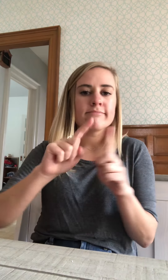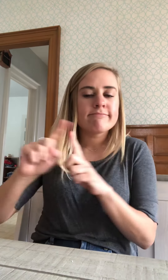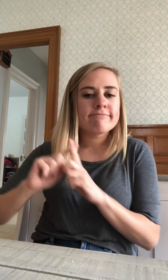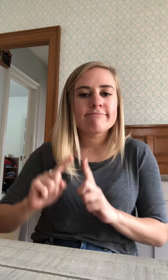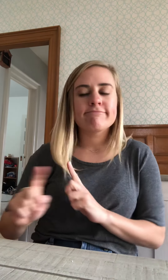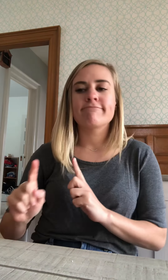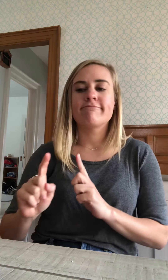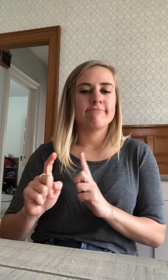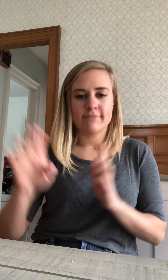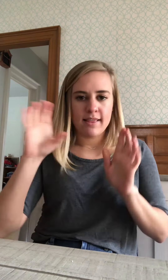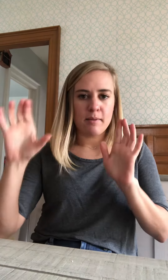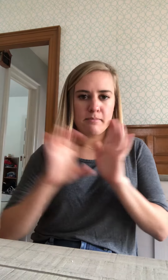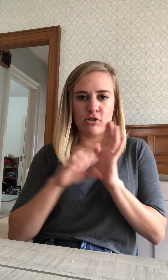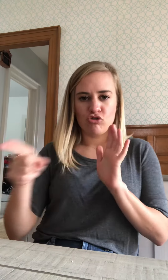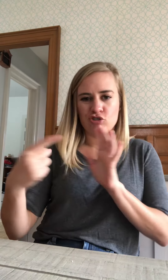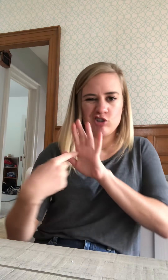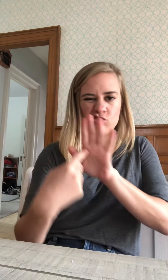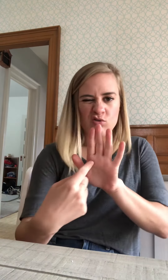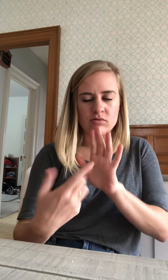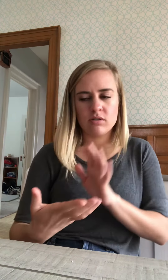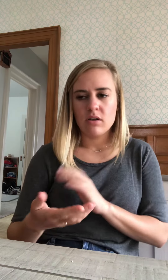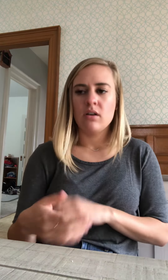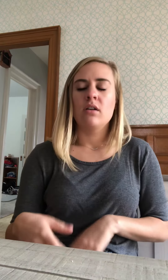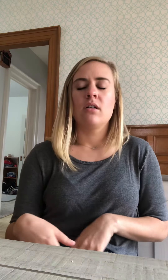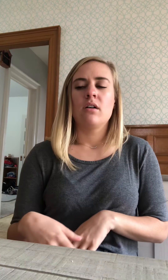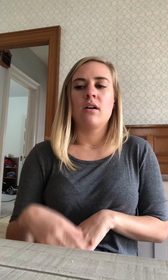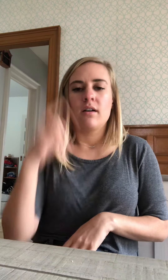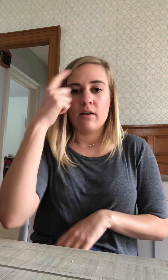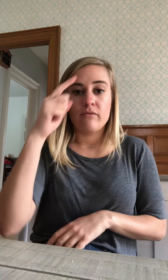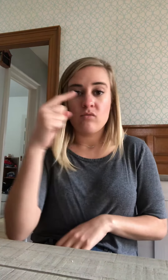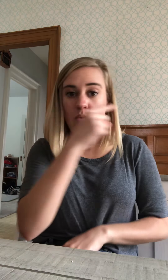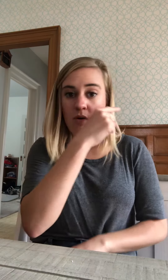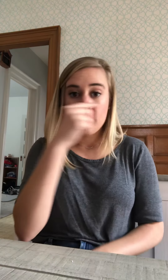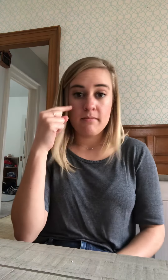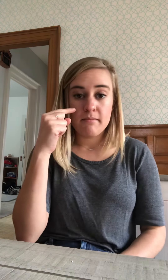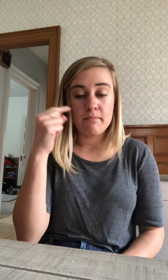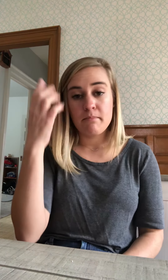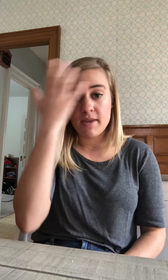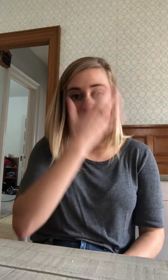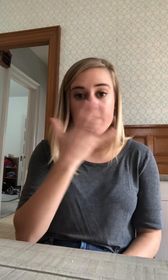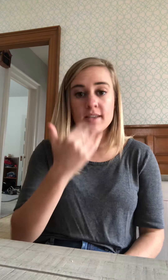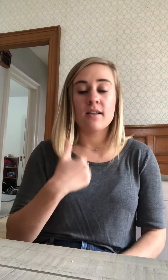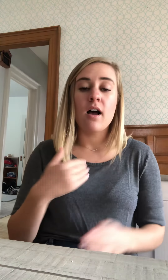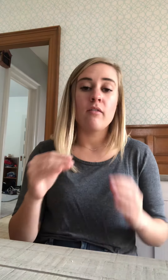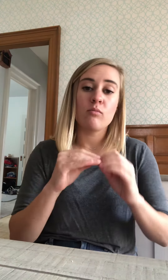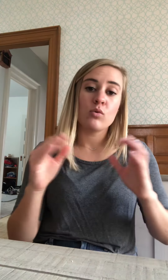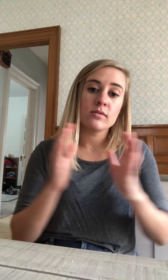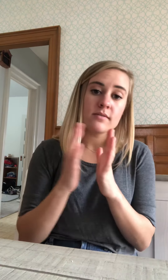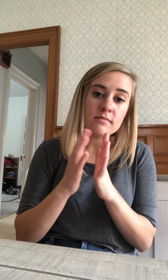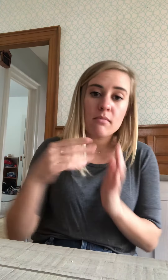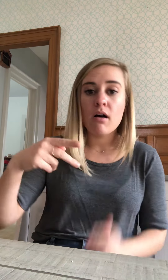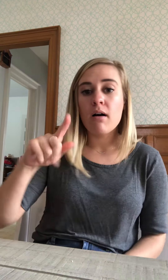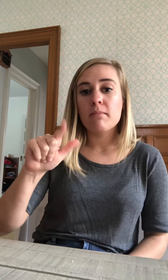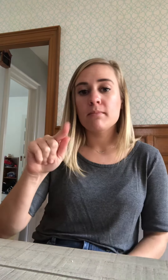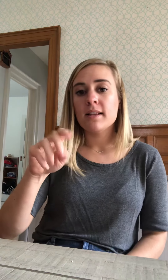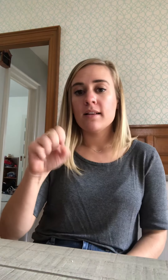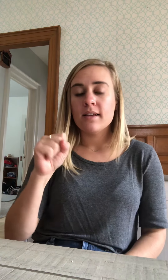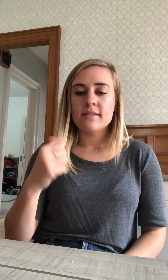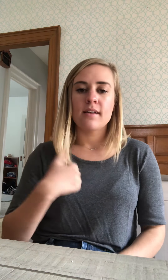here. This is a segment for the midface, so it's got smaller plates. Comes with appropriately sized drills that